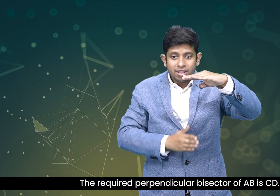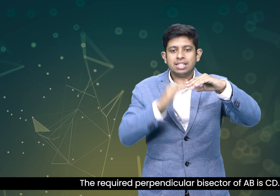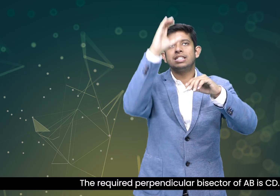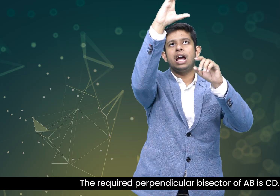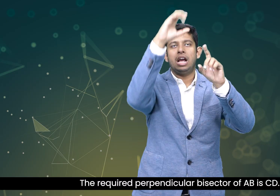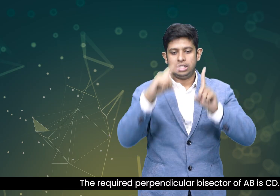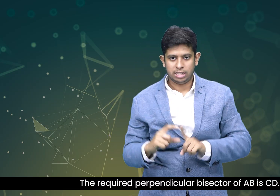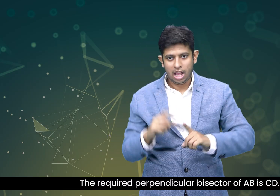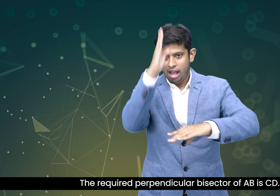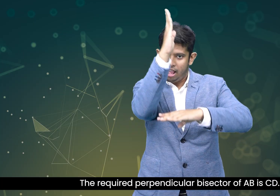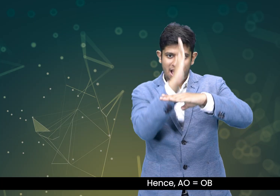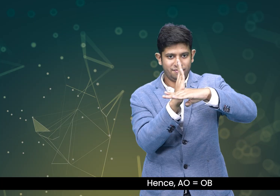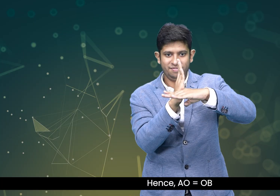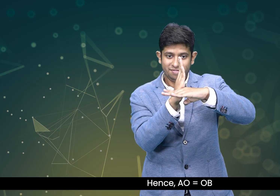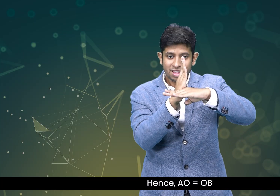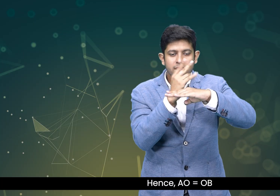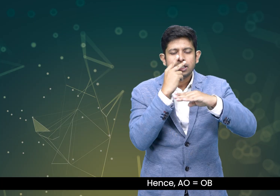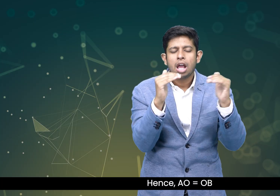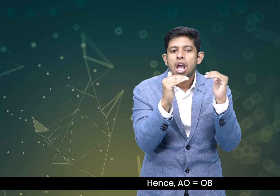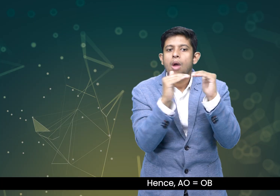Hence, AO is equal to OB.